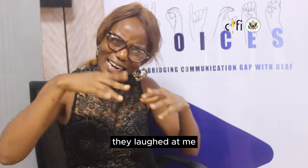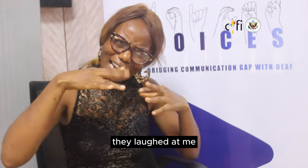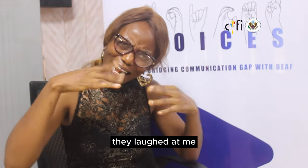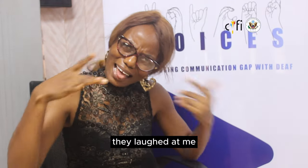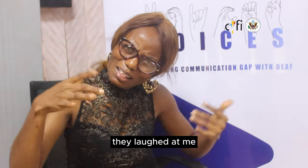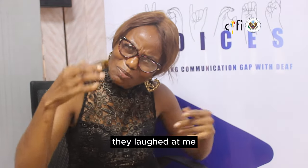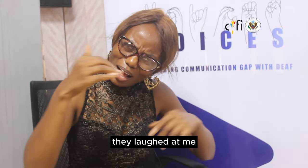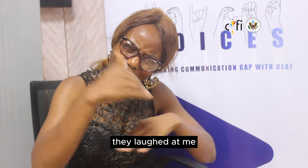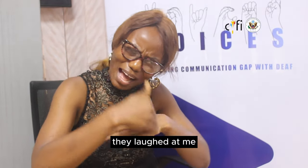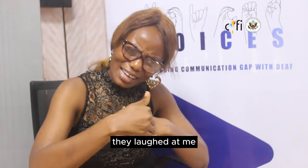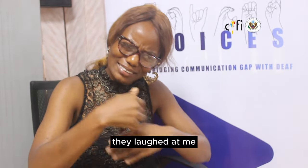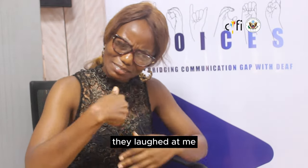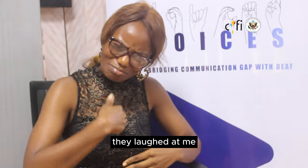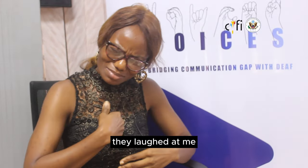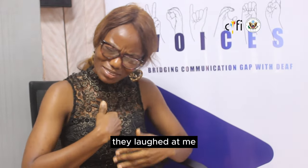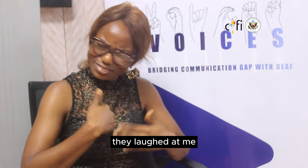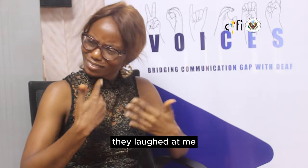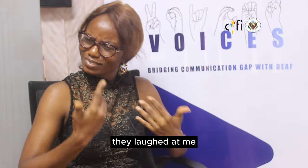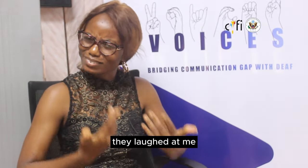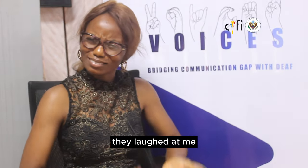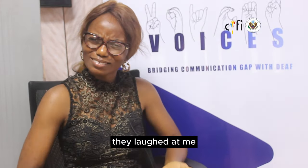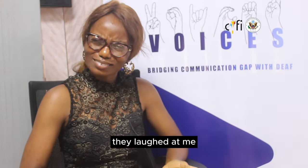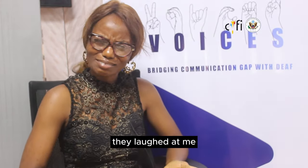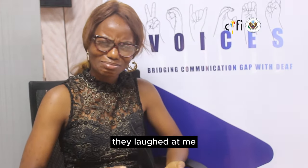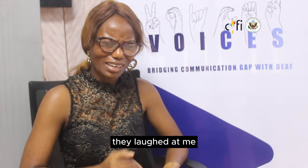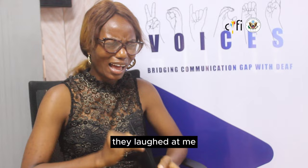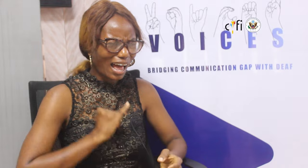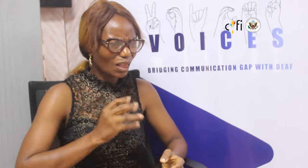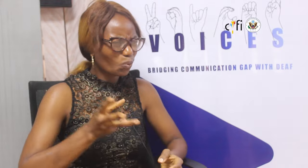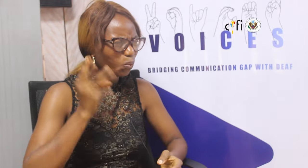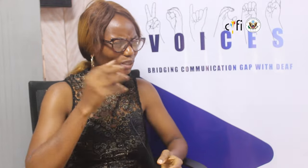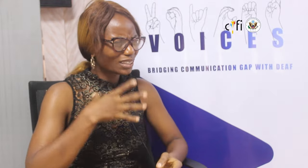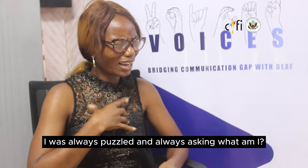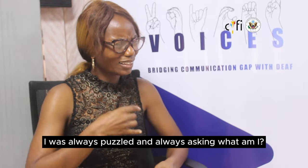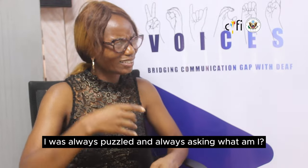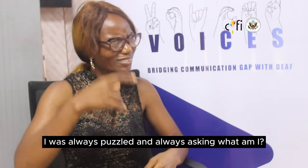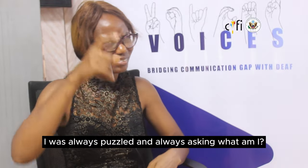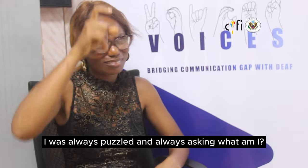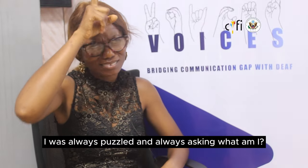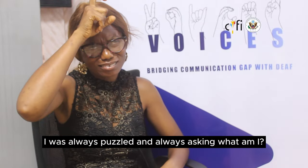talking? Life out of me. And what let me